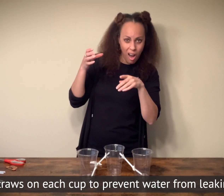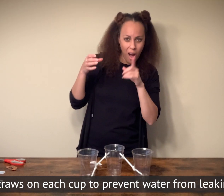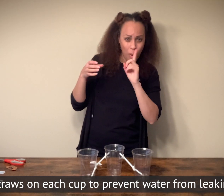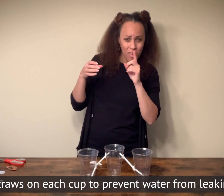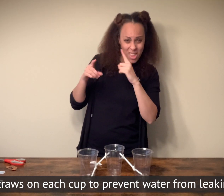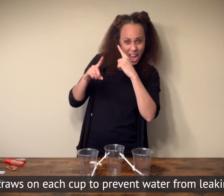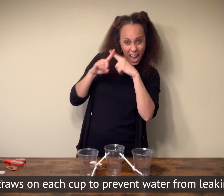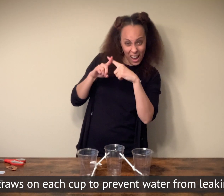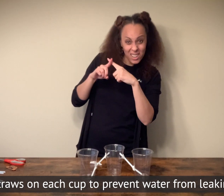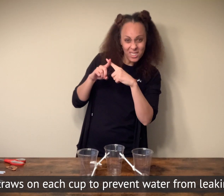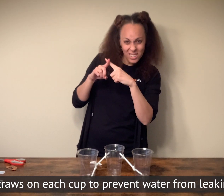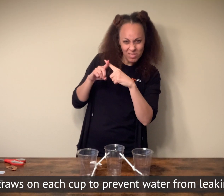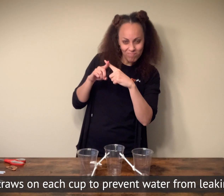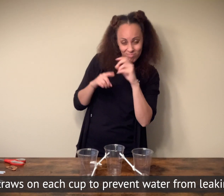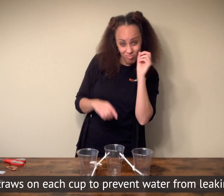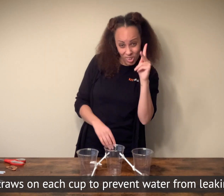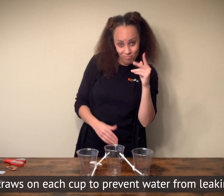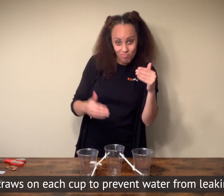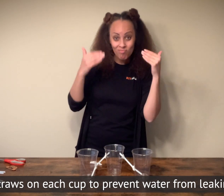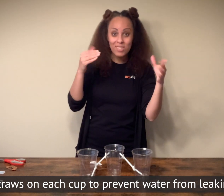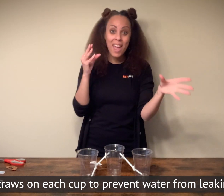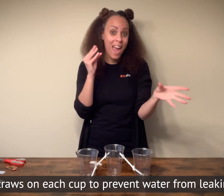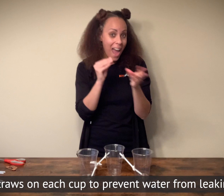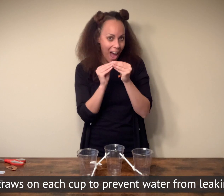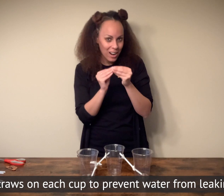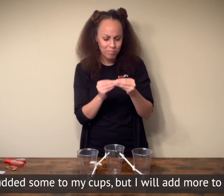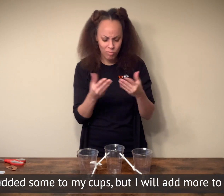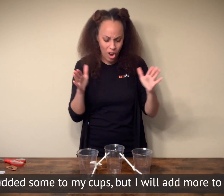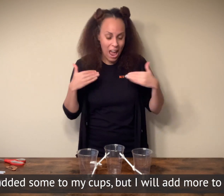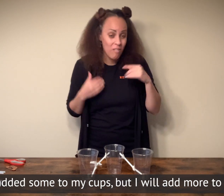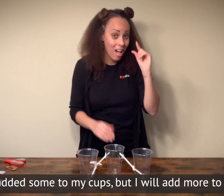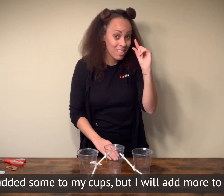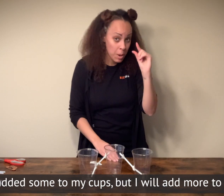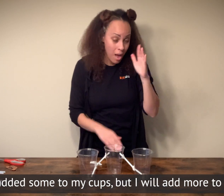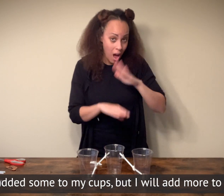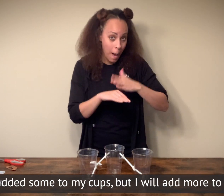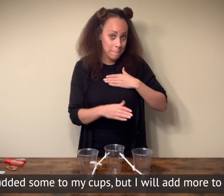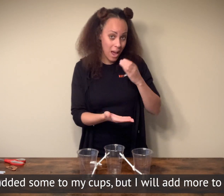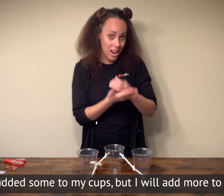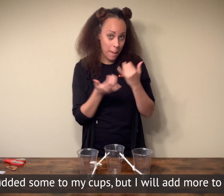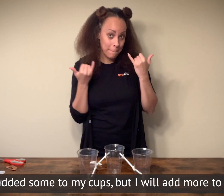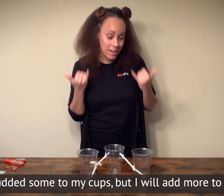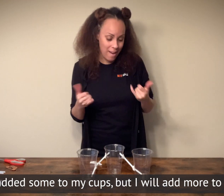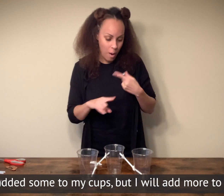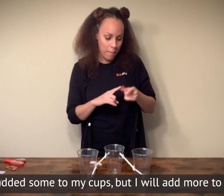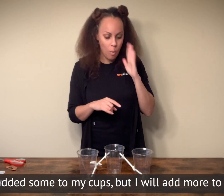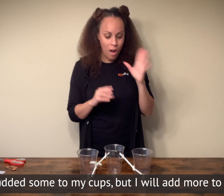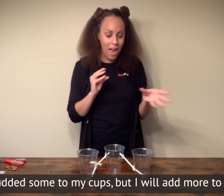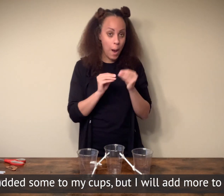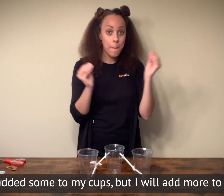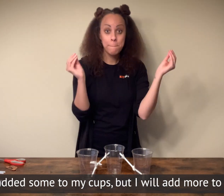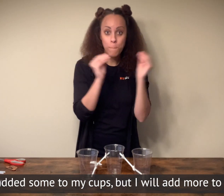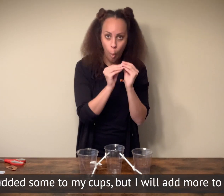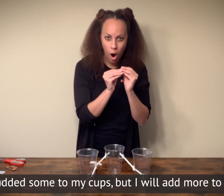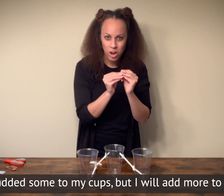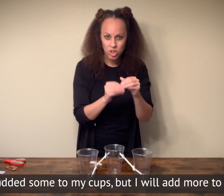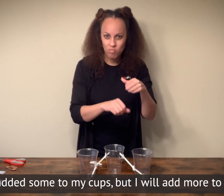cup to prevent water from leaking out. I already added some to my cup, but I will add more